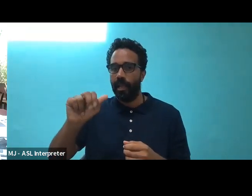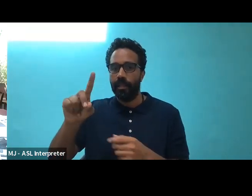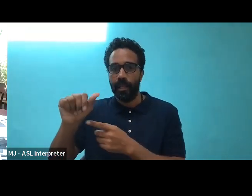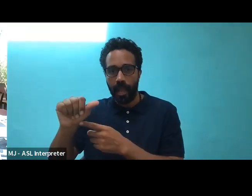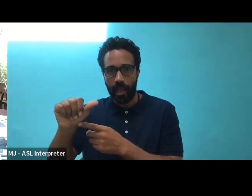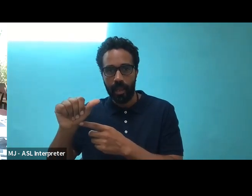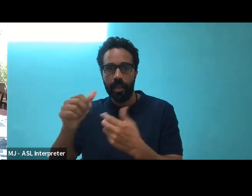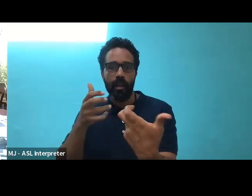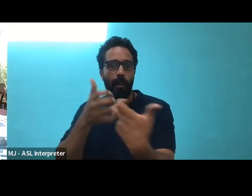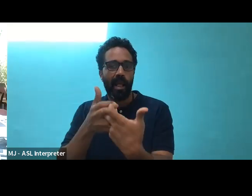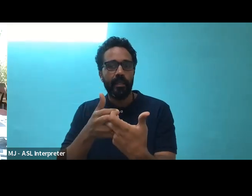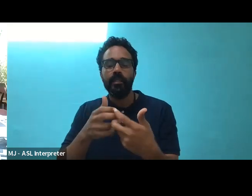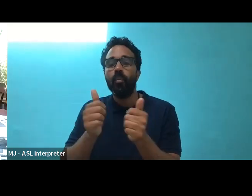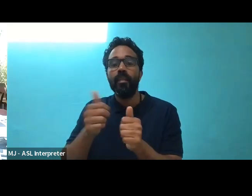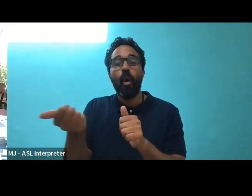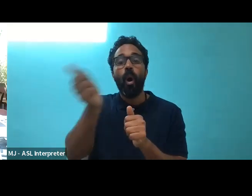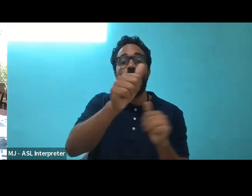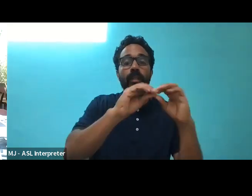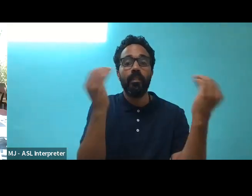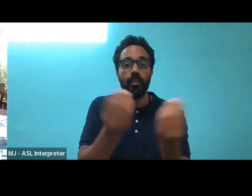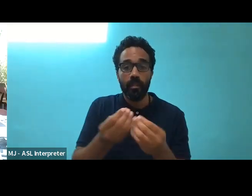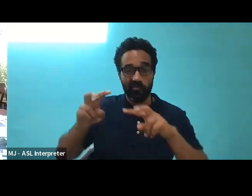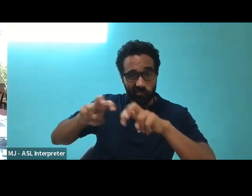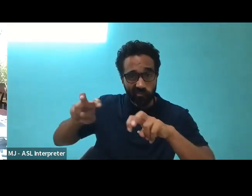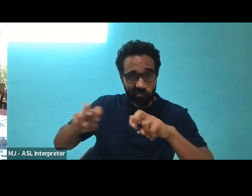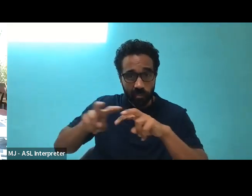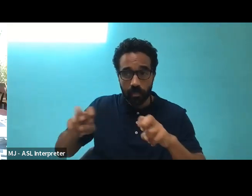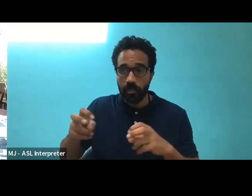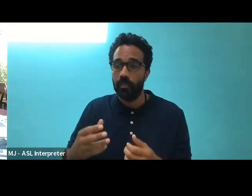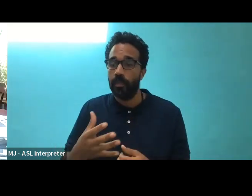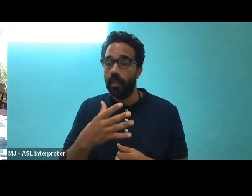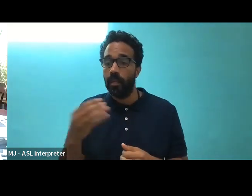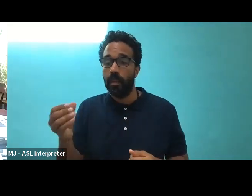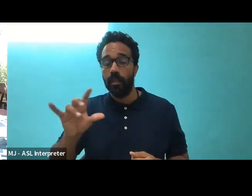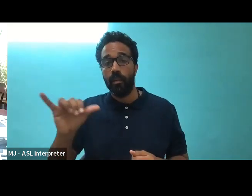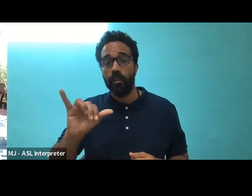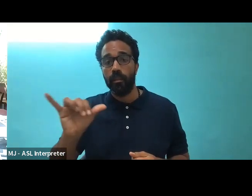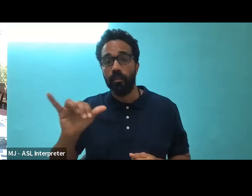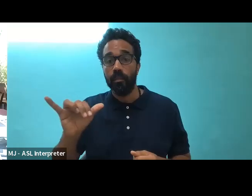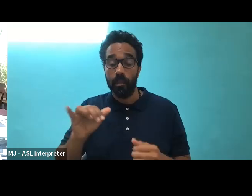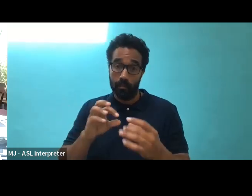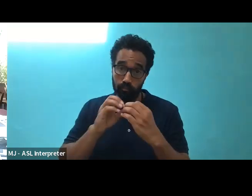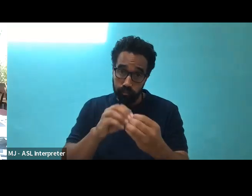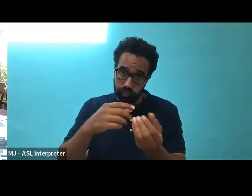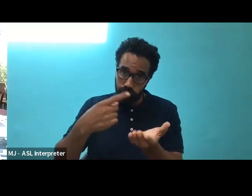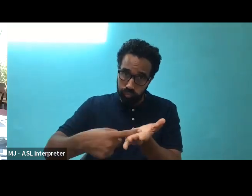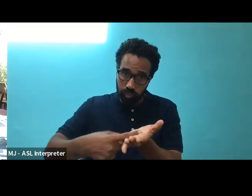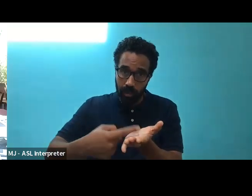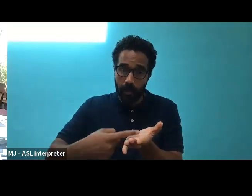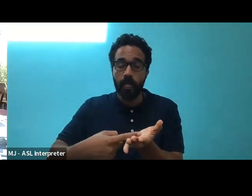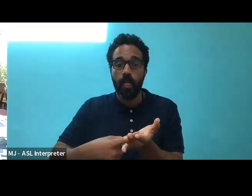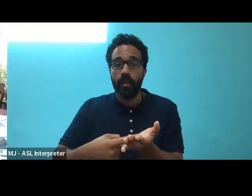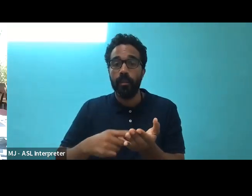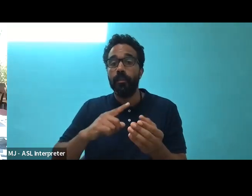with another organization in the city. And we've also had dialogues. We had dialogues on